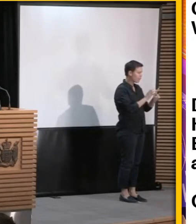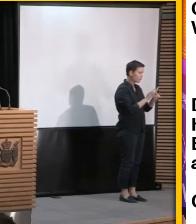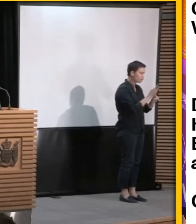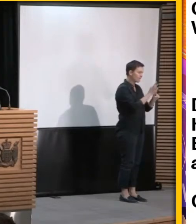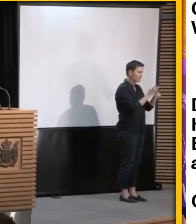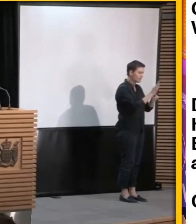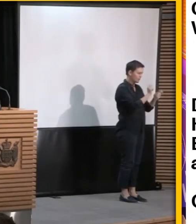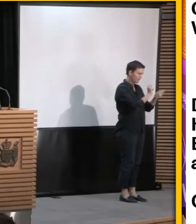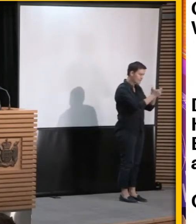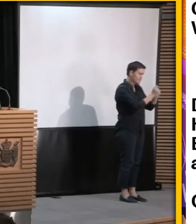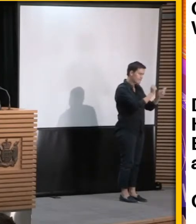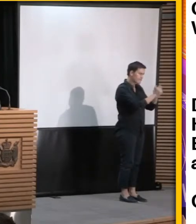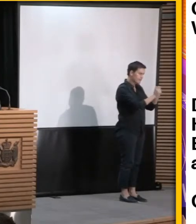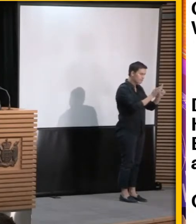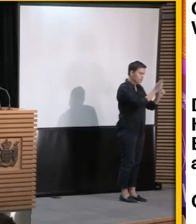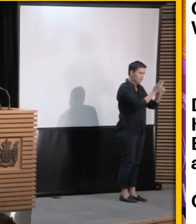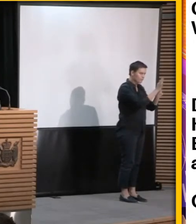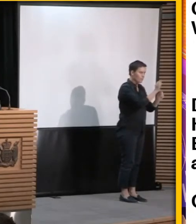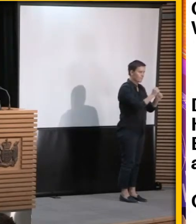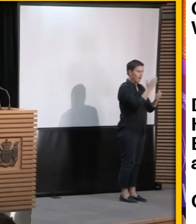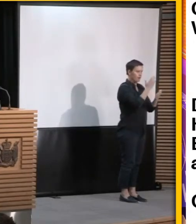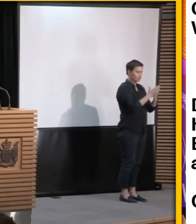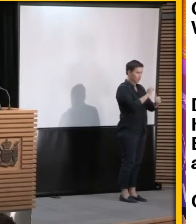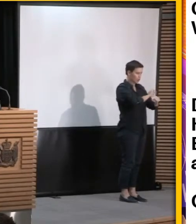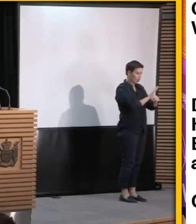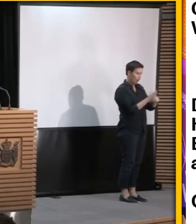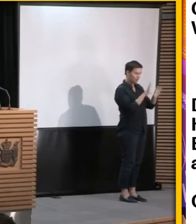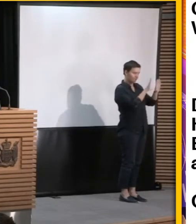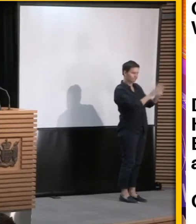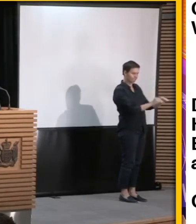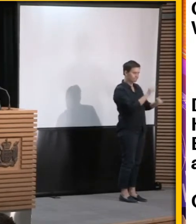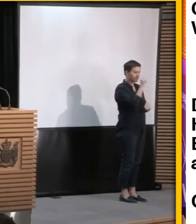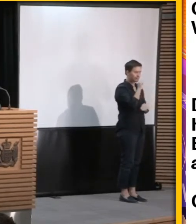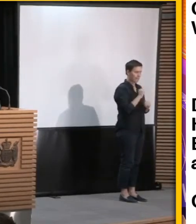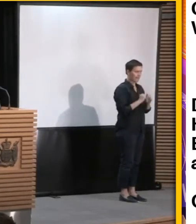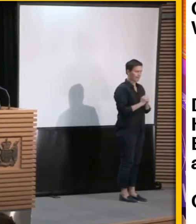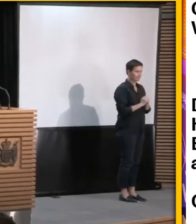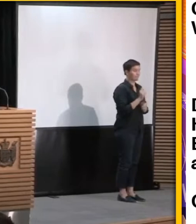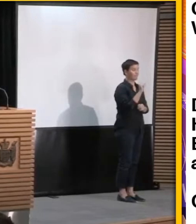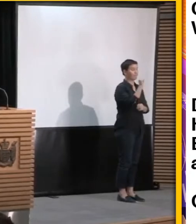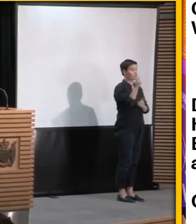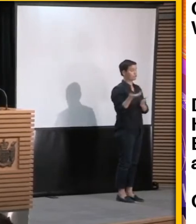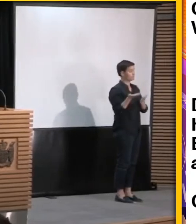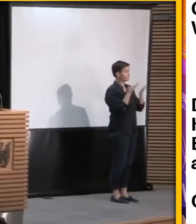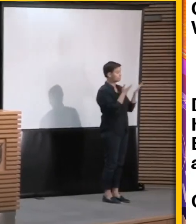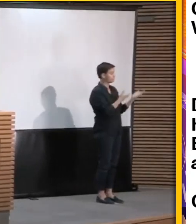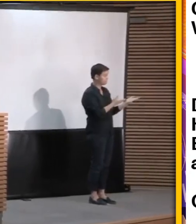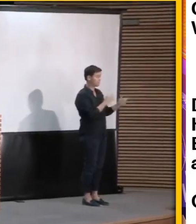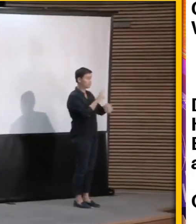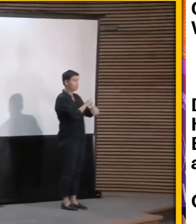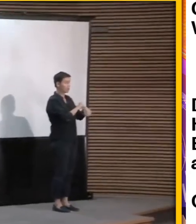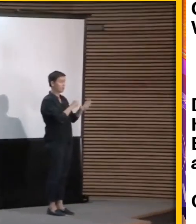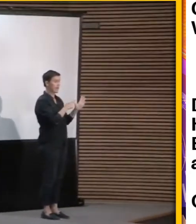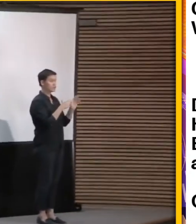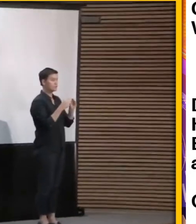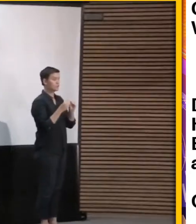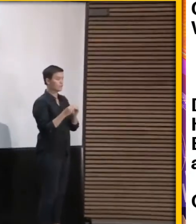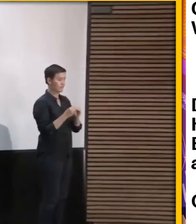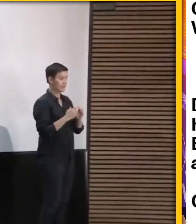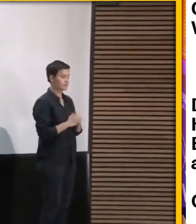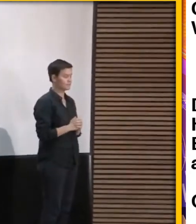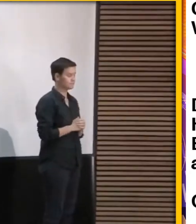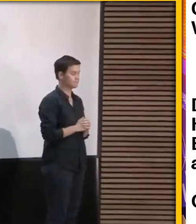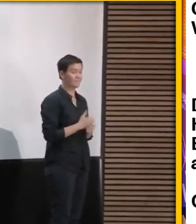risk of transmission of the virus. First, I will hand over to Dr. Bloomfield to provide the latest numbers. Thank you, Prime Minister. Kia ora